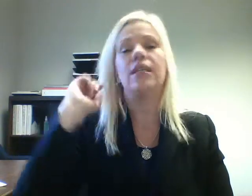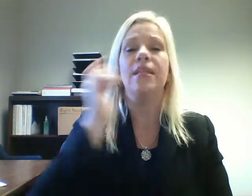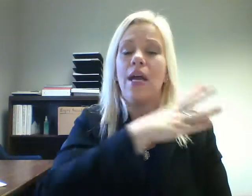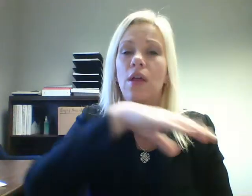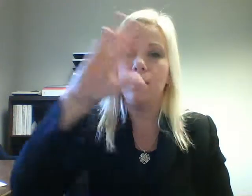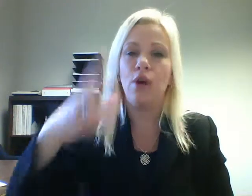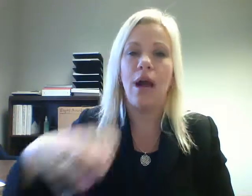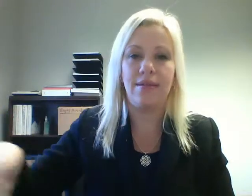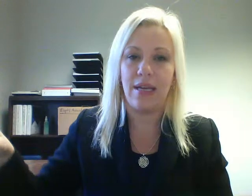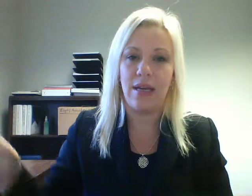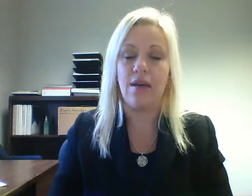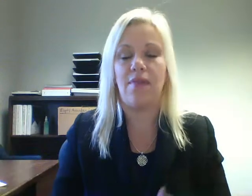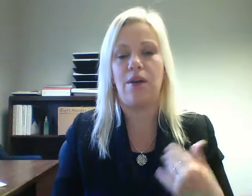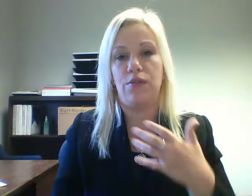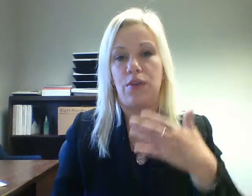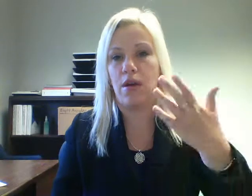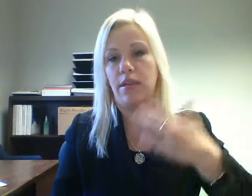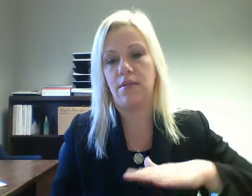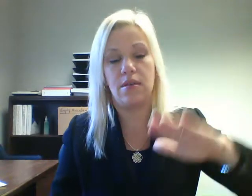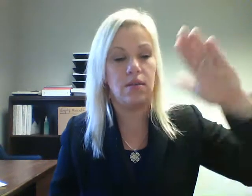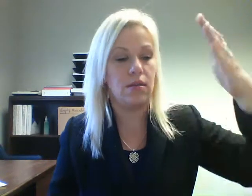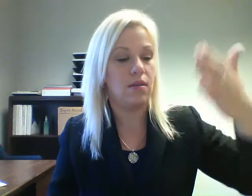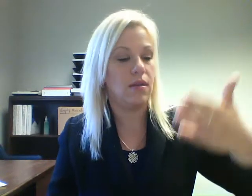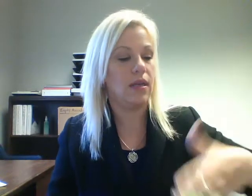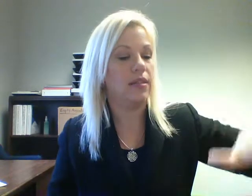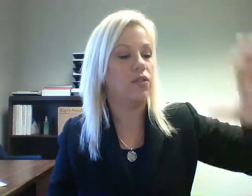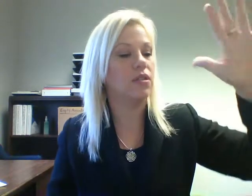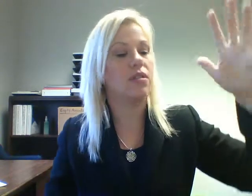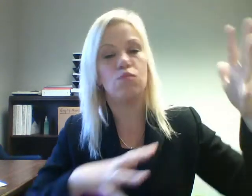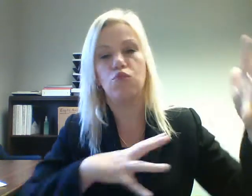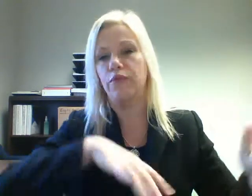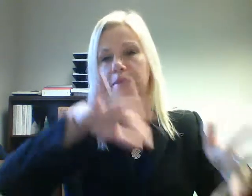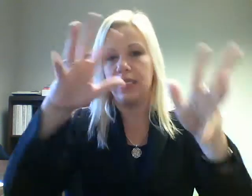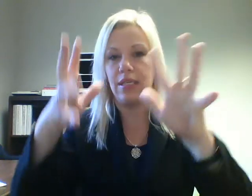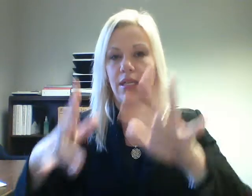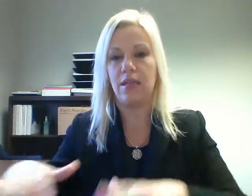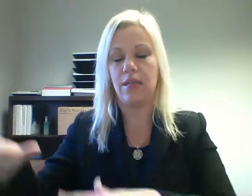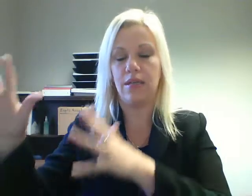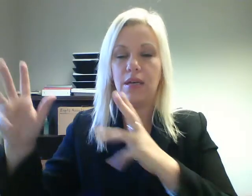they call it the prosody of how you talk. It's just the movement and the